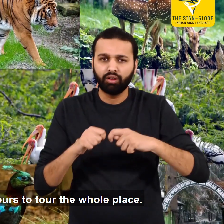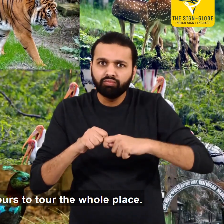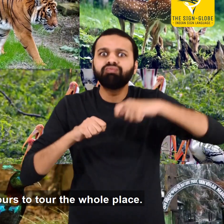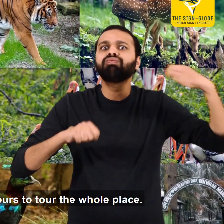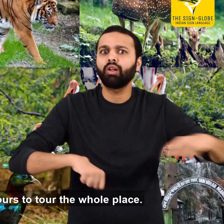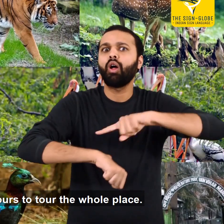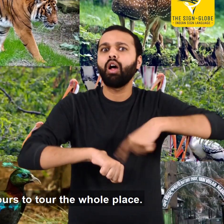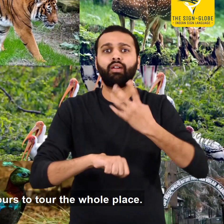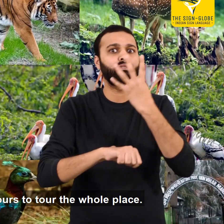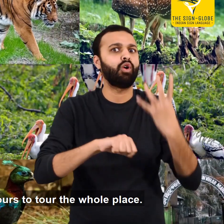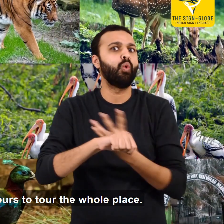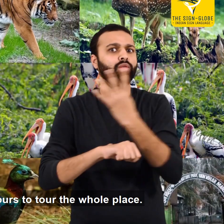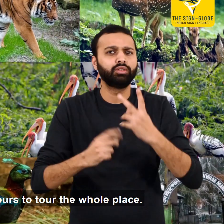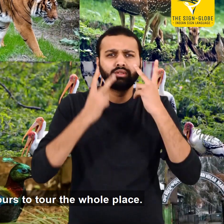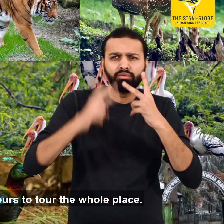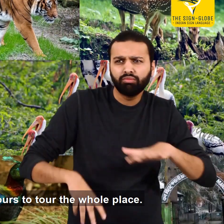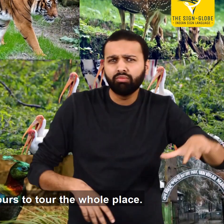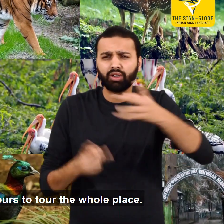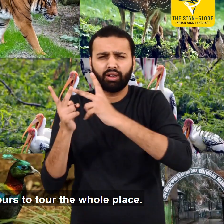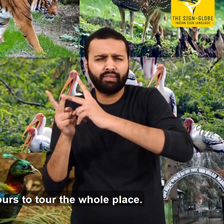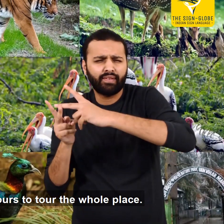Where you need at least 4 hours to tour the whole place.